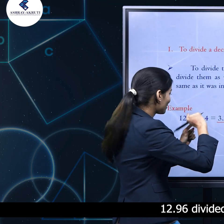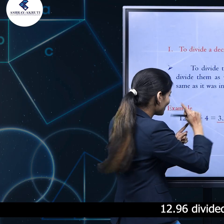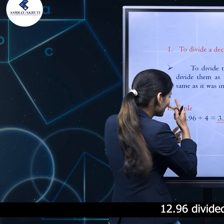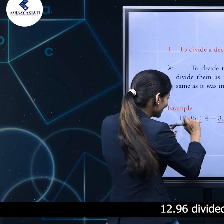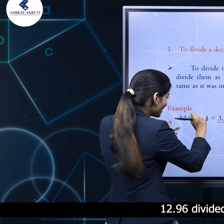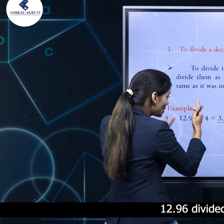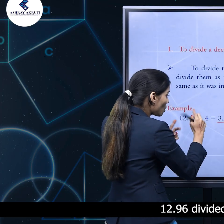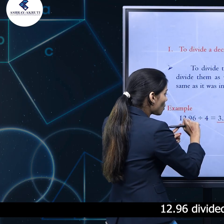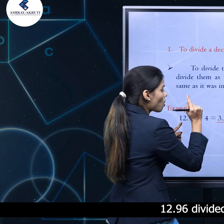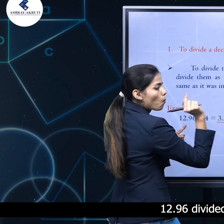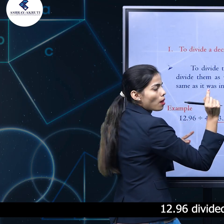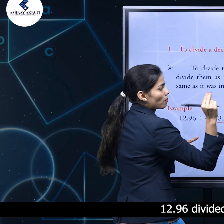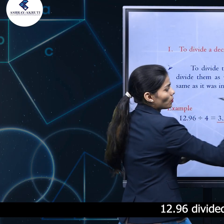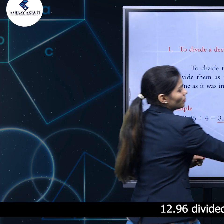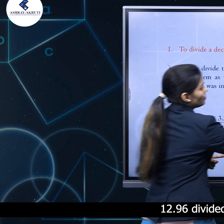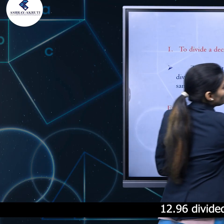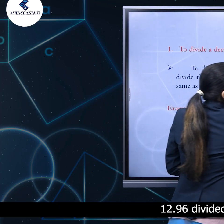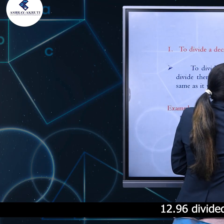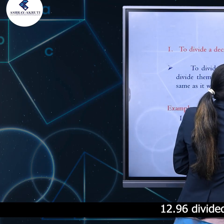Is equal to 3.24.